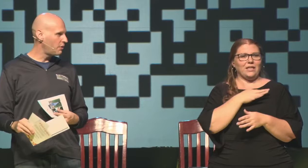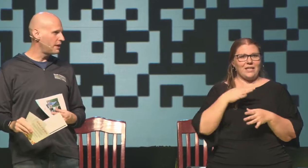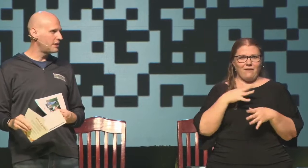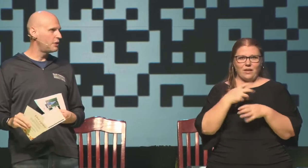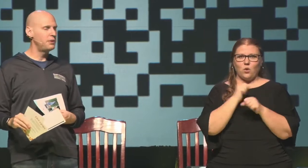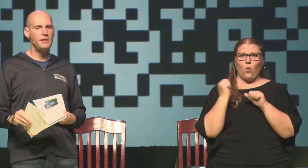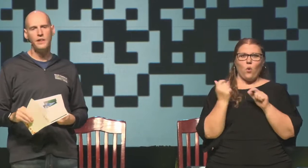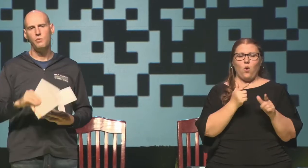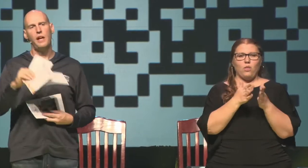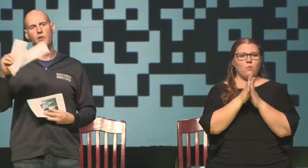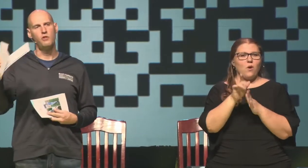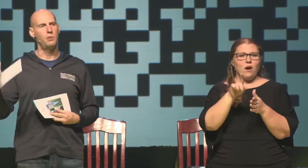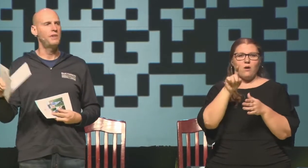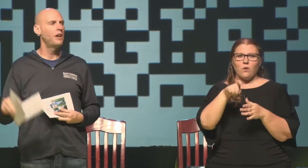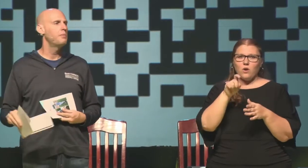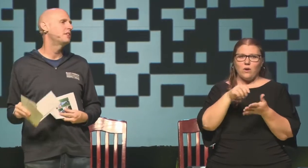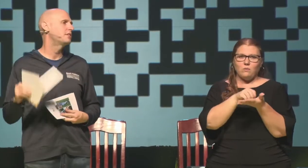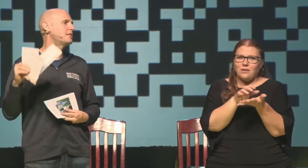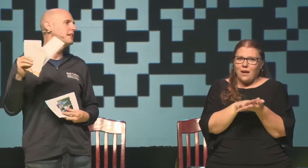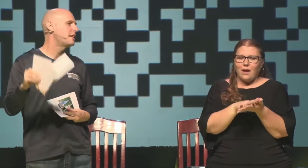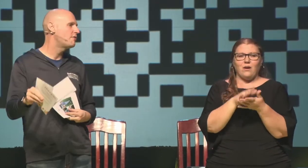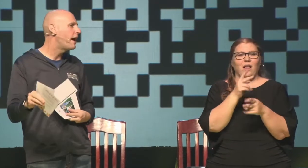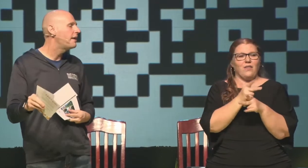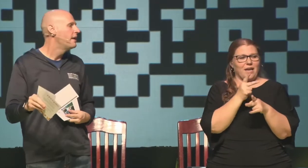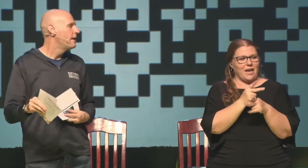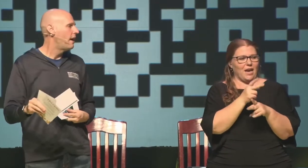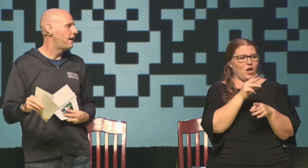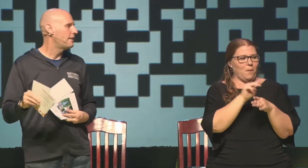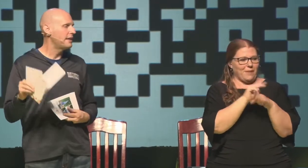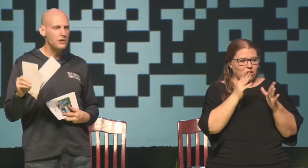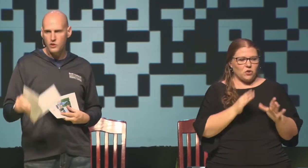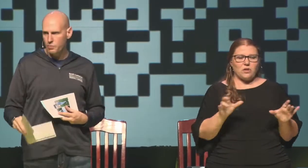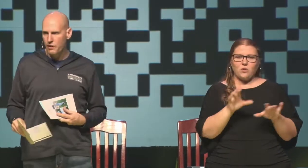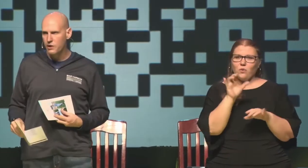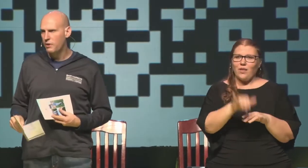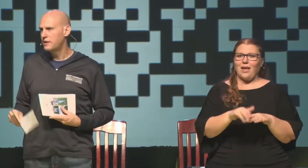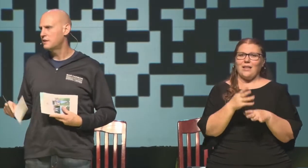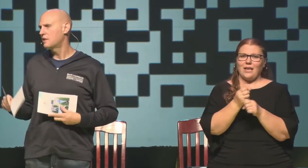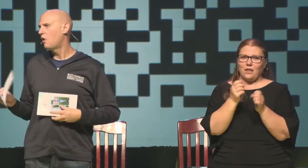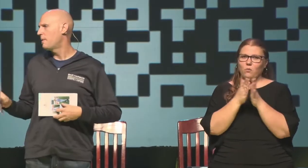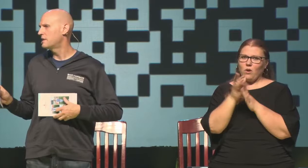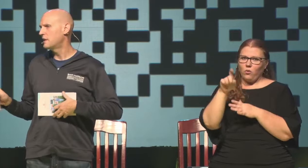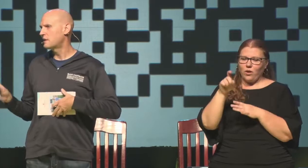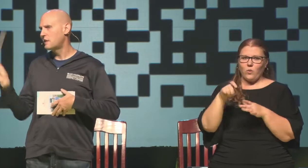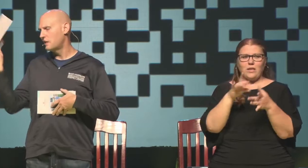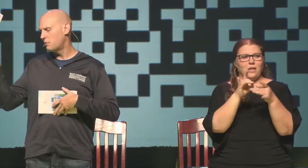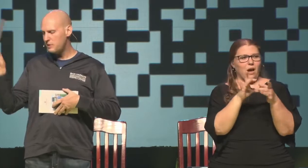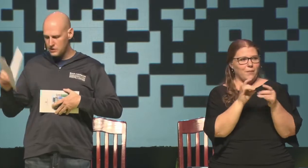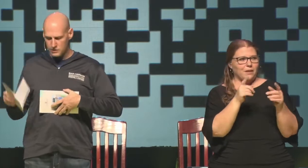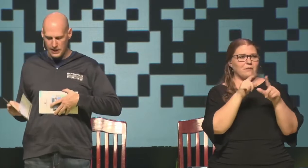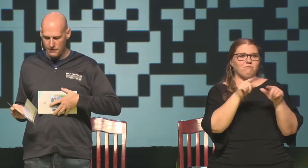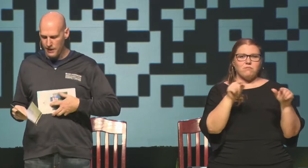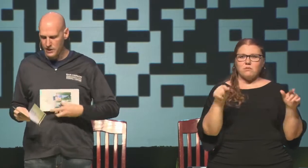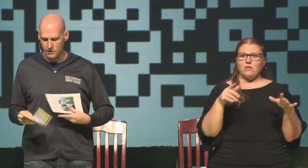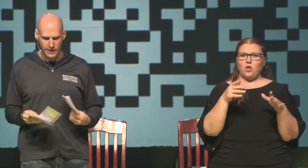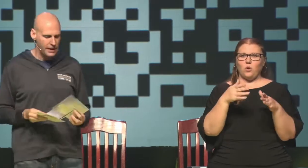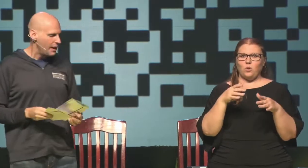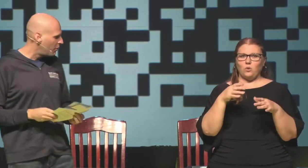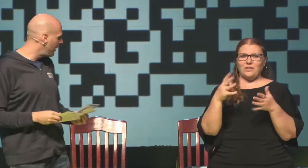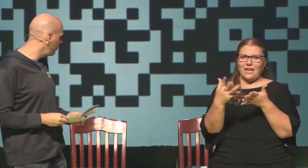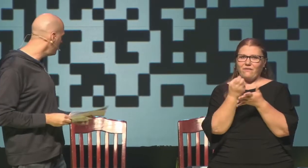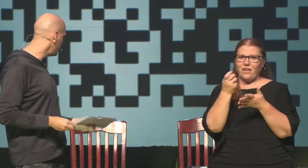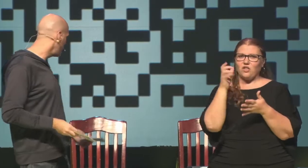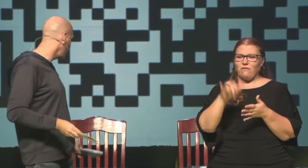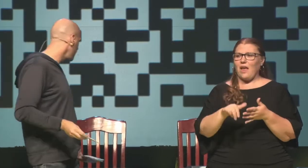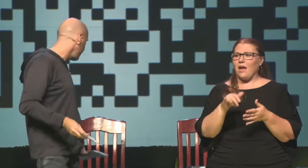prayer requests that are put in there. We have a group of care ministers that get that. They get those prayer requests, comments, things like that. So please do take advantage of it. But